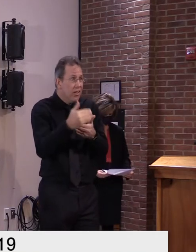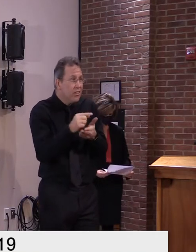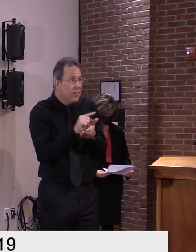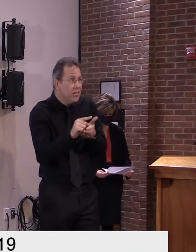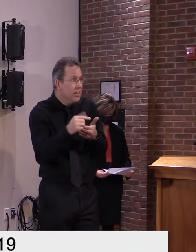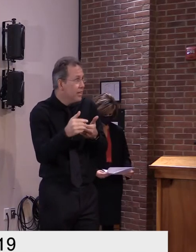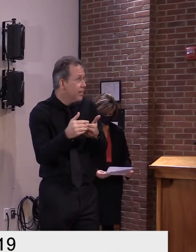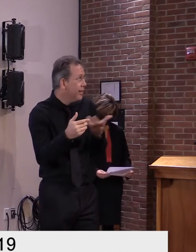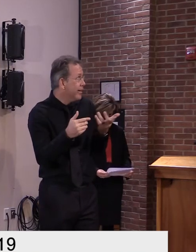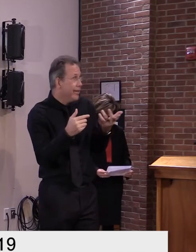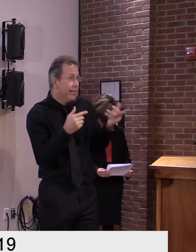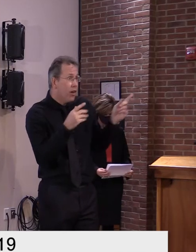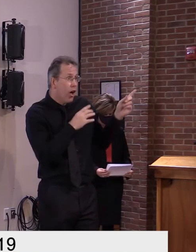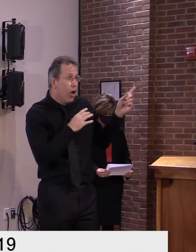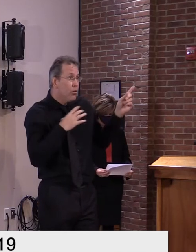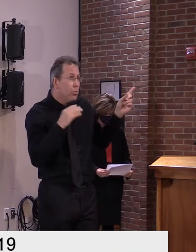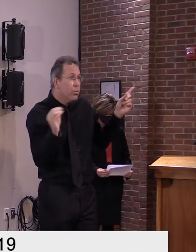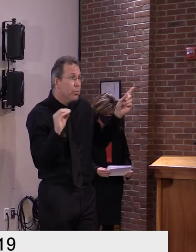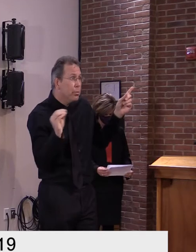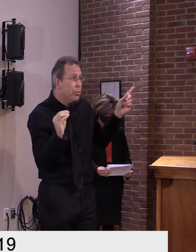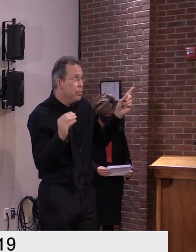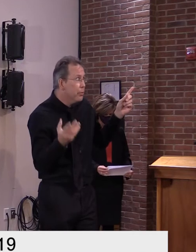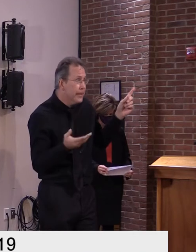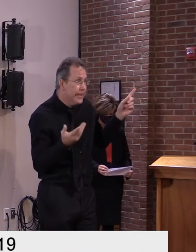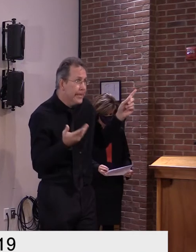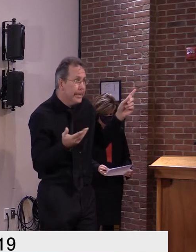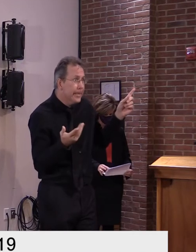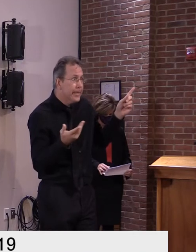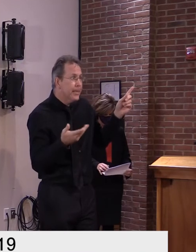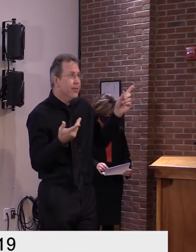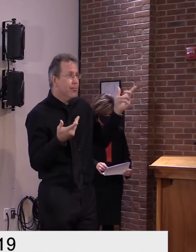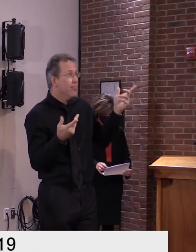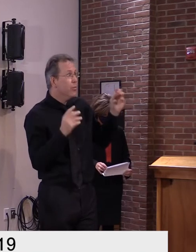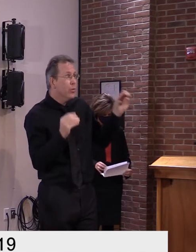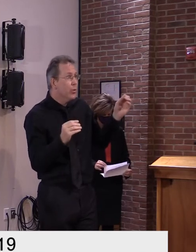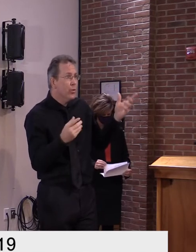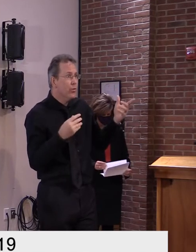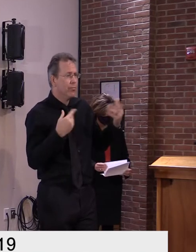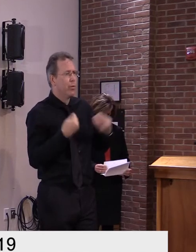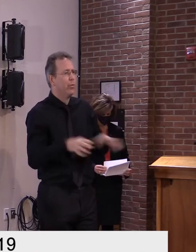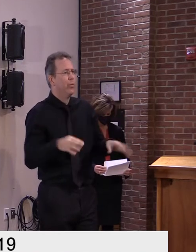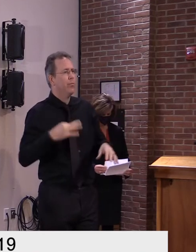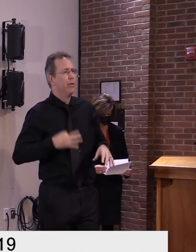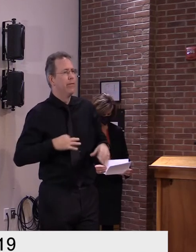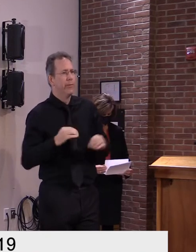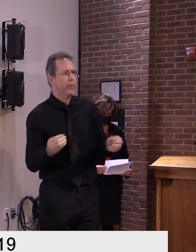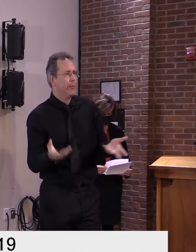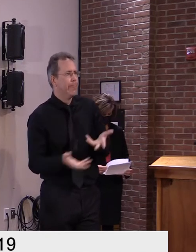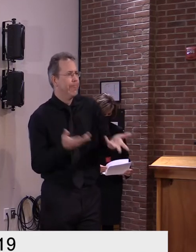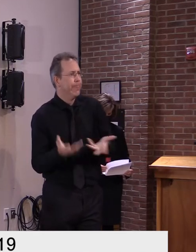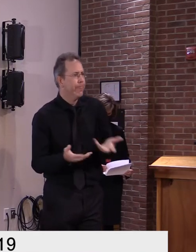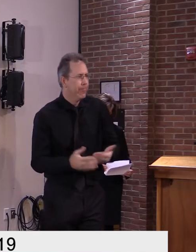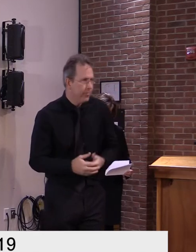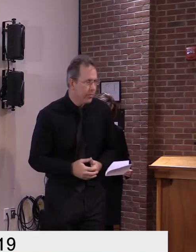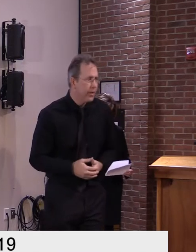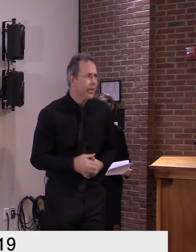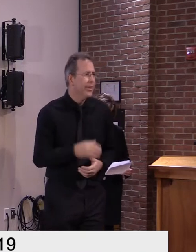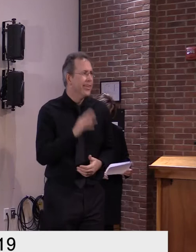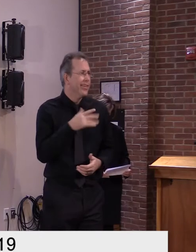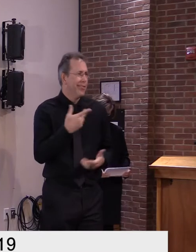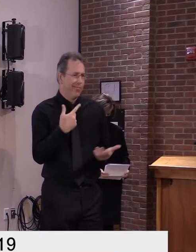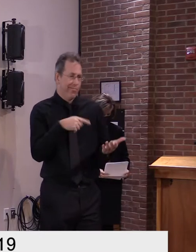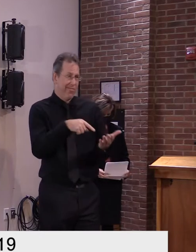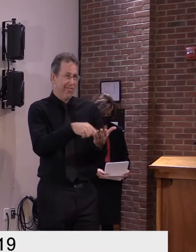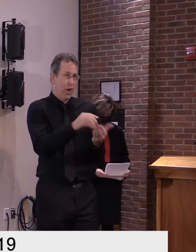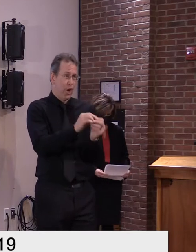Congress, that they will lose their benefits. So that isn't really reflective in the data. So